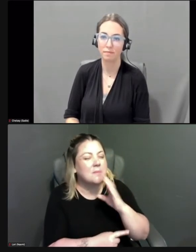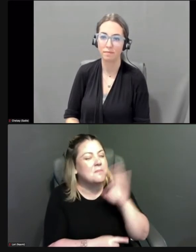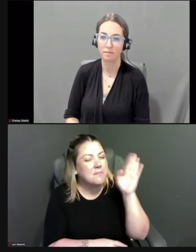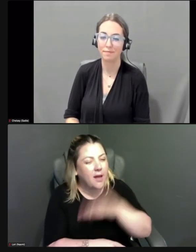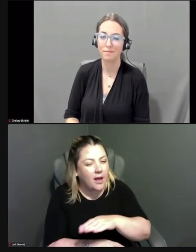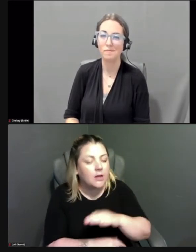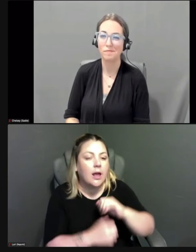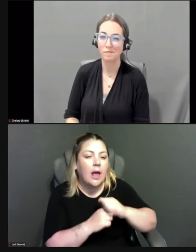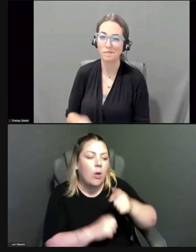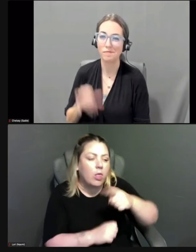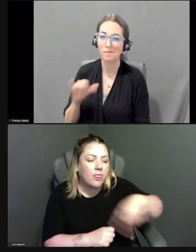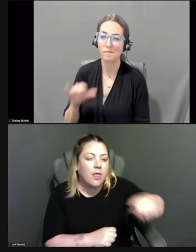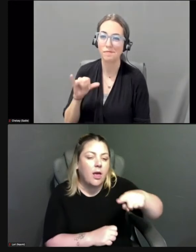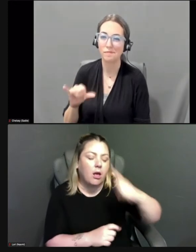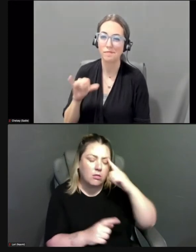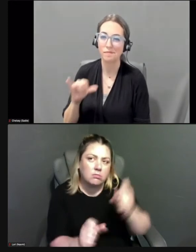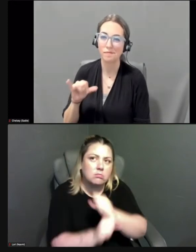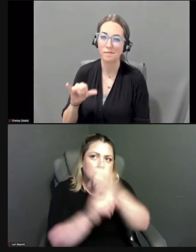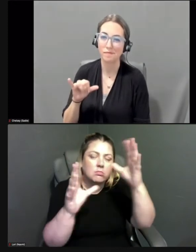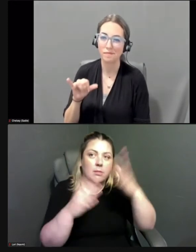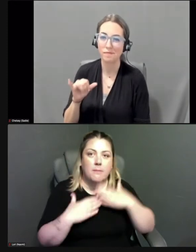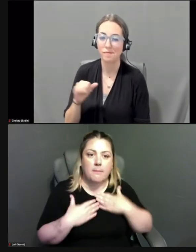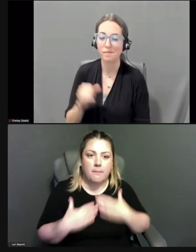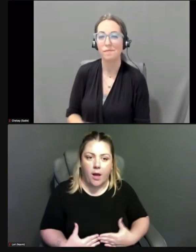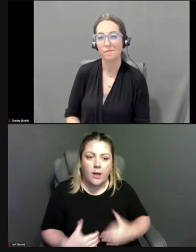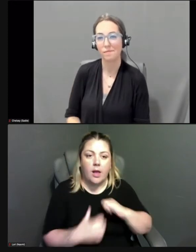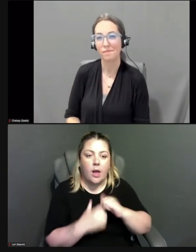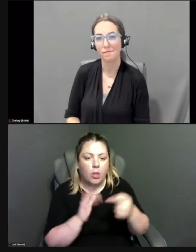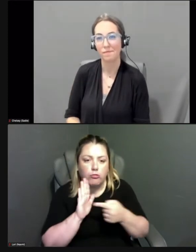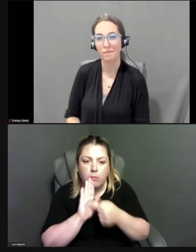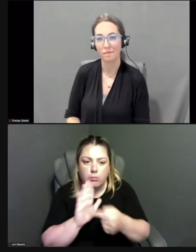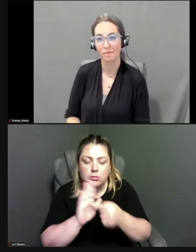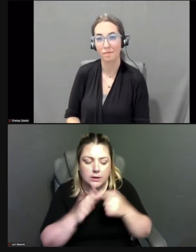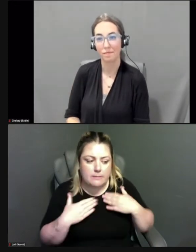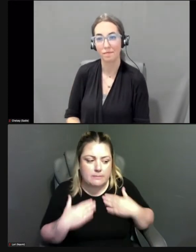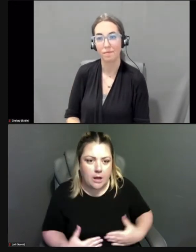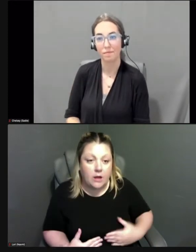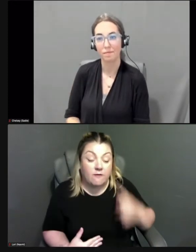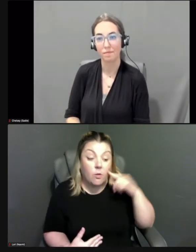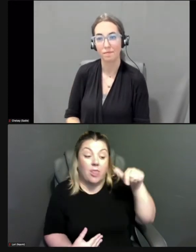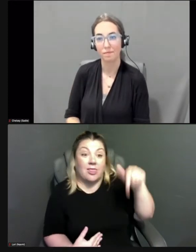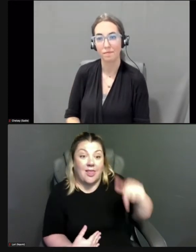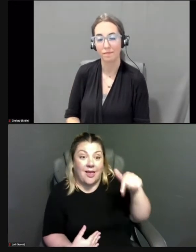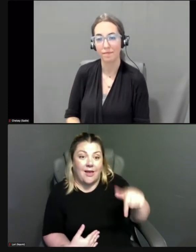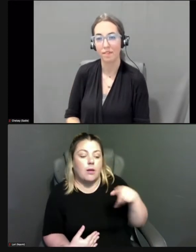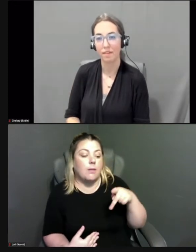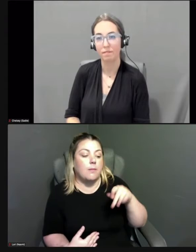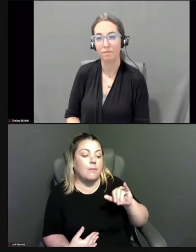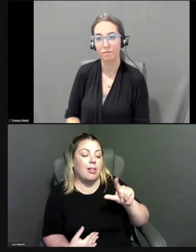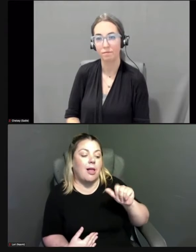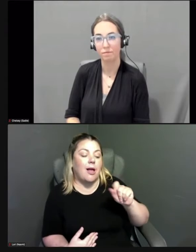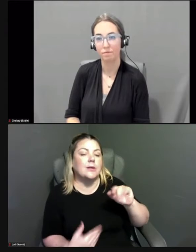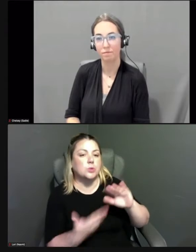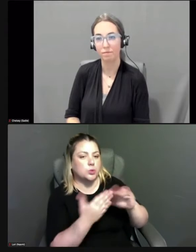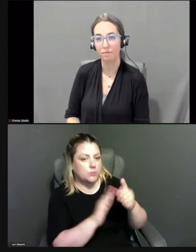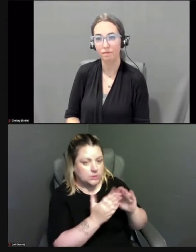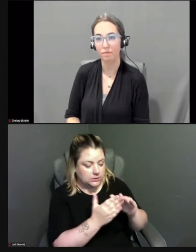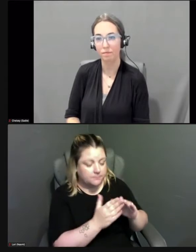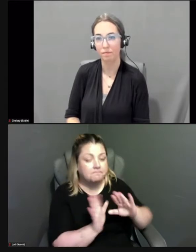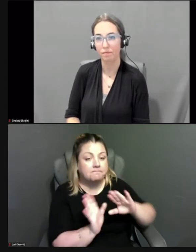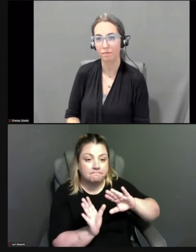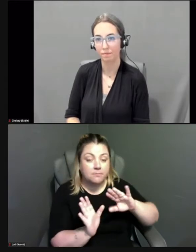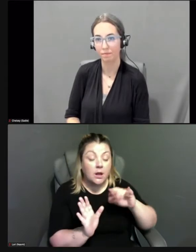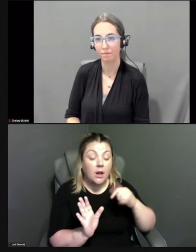bodies and the way we talked about and represented bodies in that community. But I really enjoyed it. I actually ended